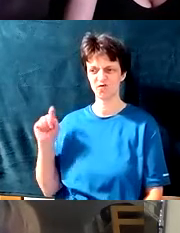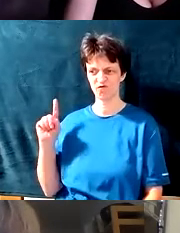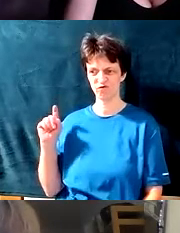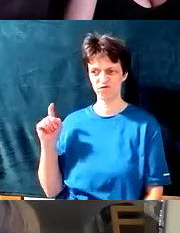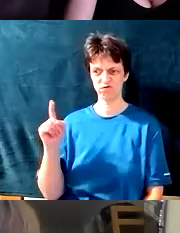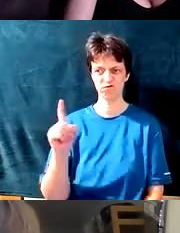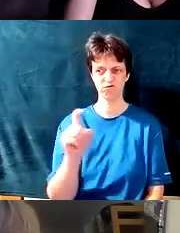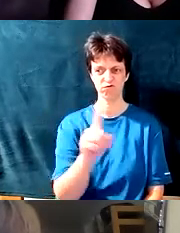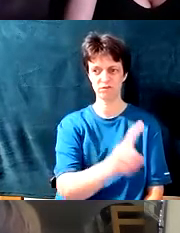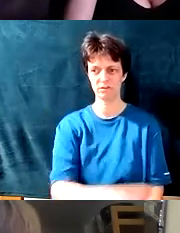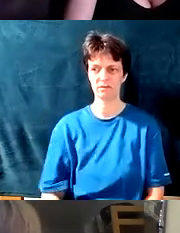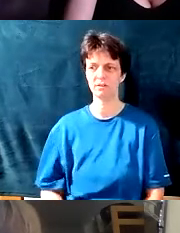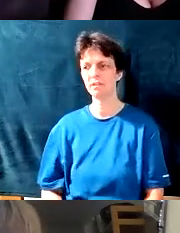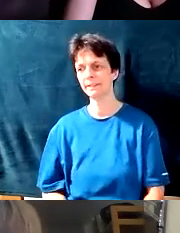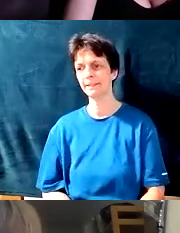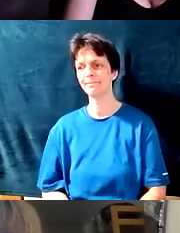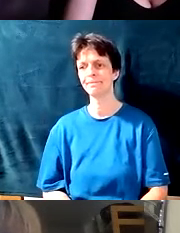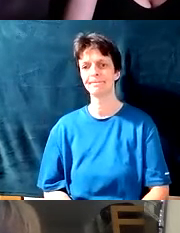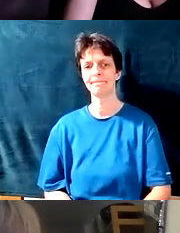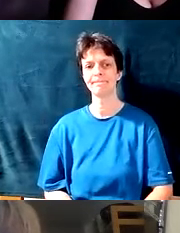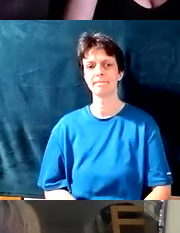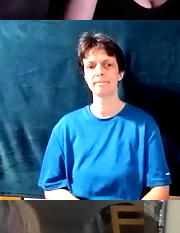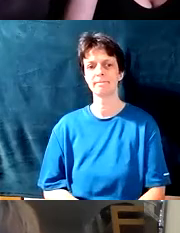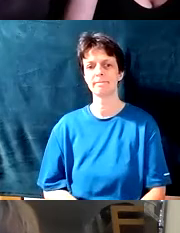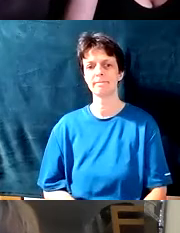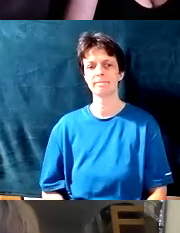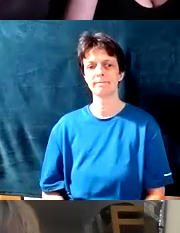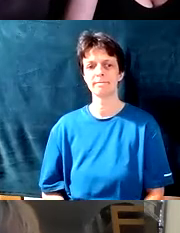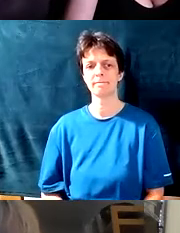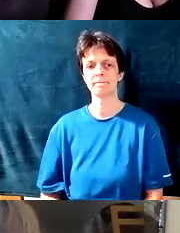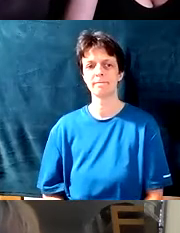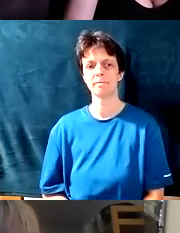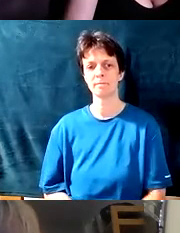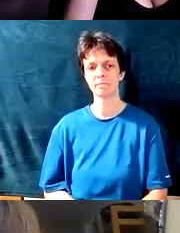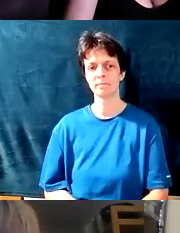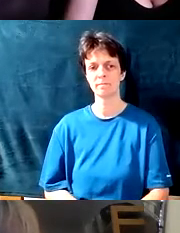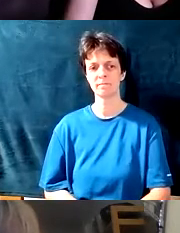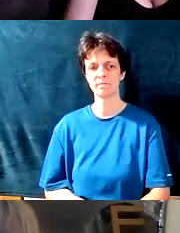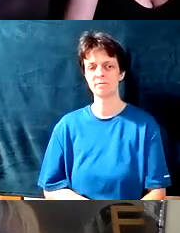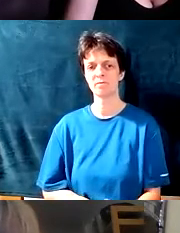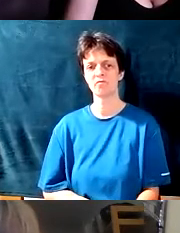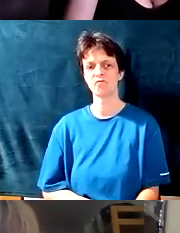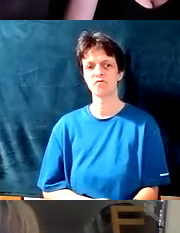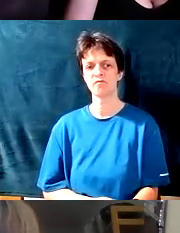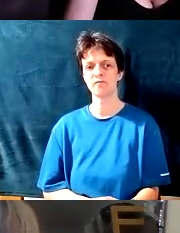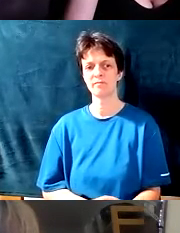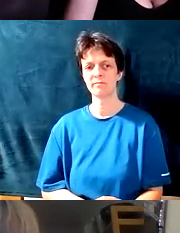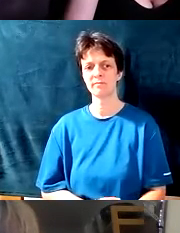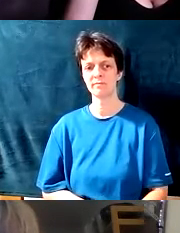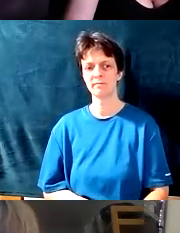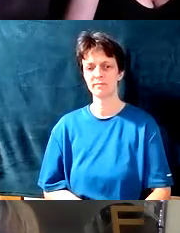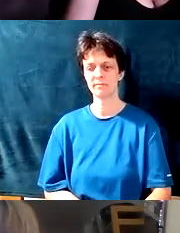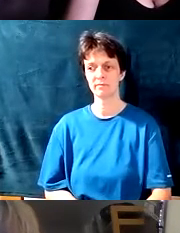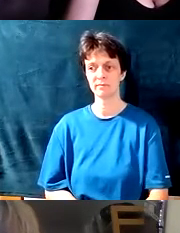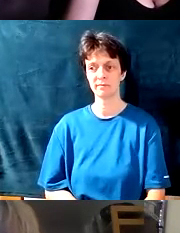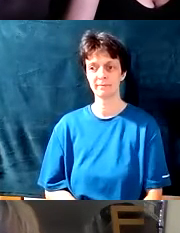escape. So usually like you would label like what that classifier represents. Don't always have to, like sometimes